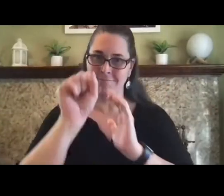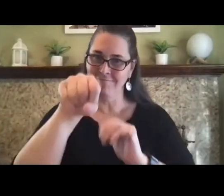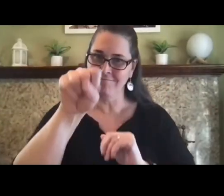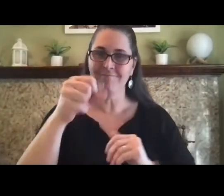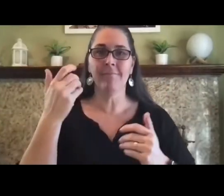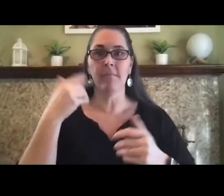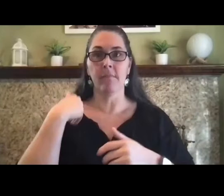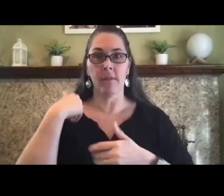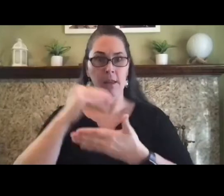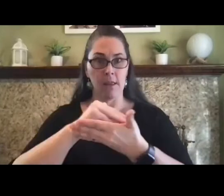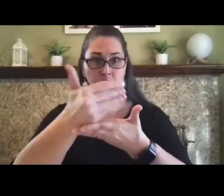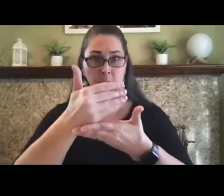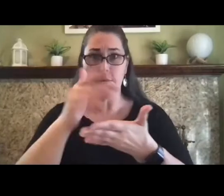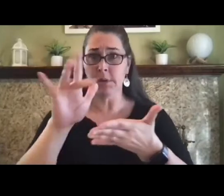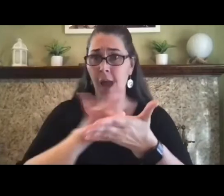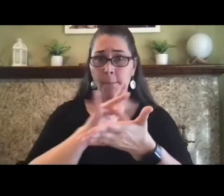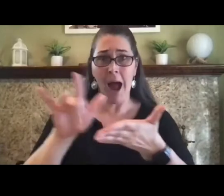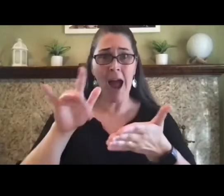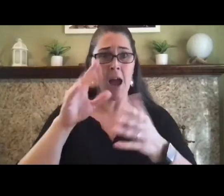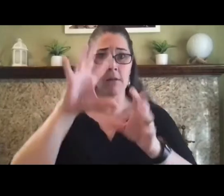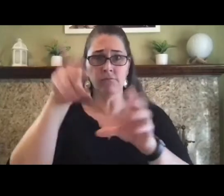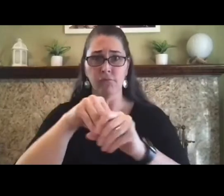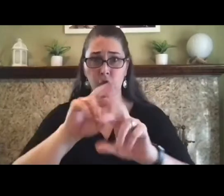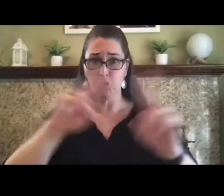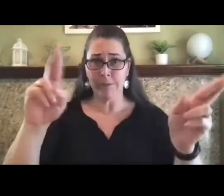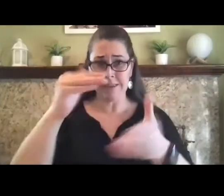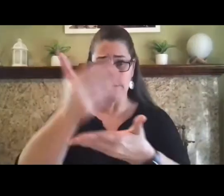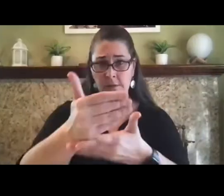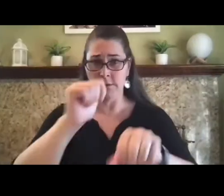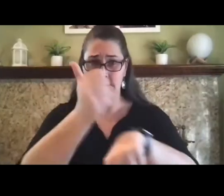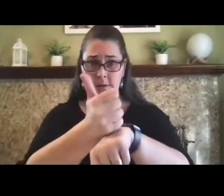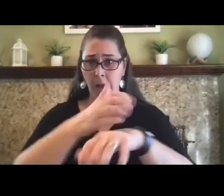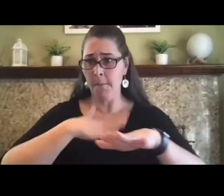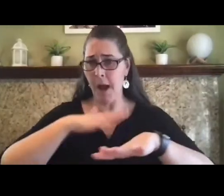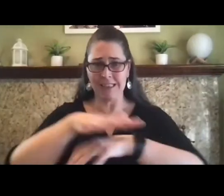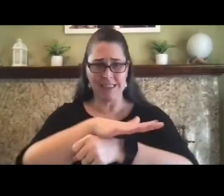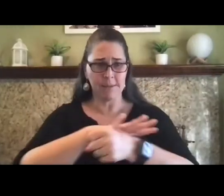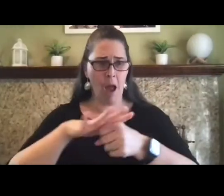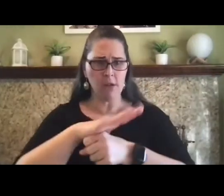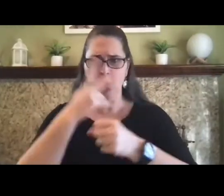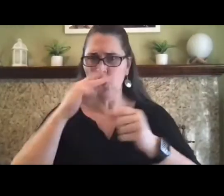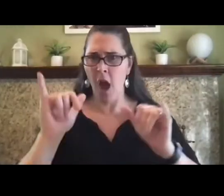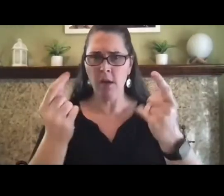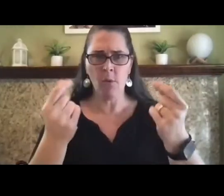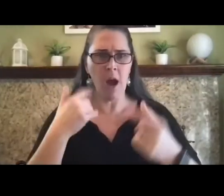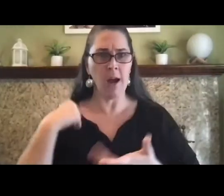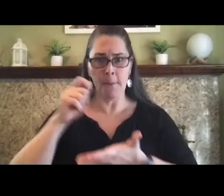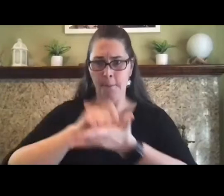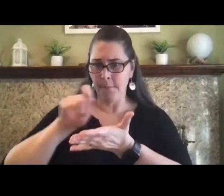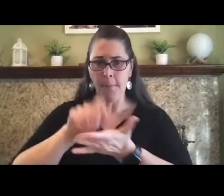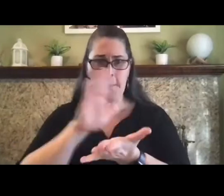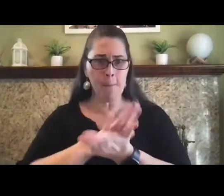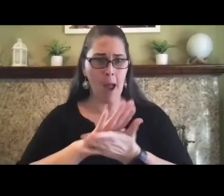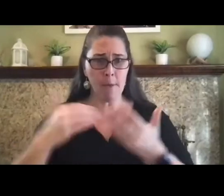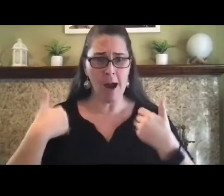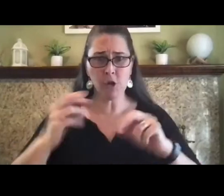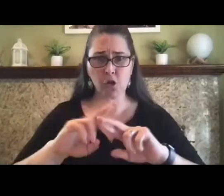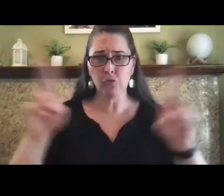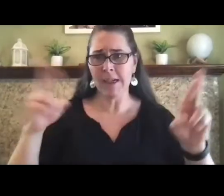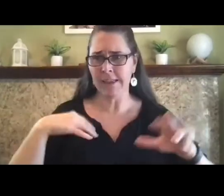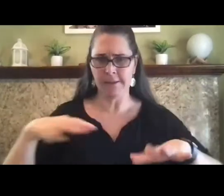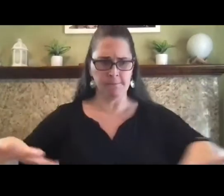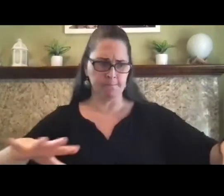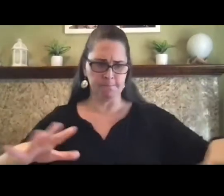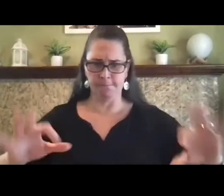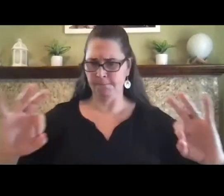Thirdly, organization skills. Do I have my laptop or iPad ready? Is it charged and set up right? What does my space look like? Do I have paper